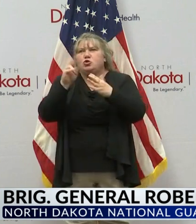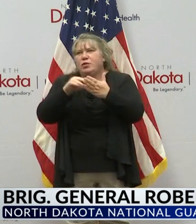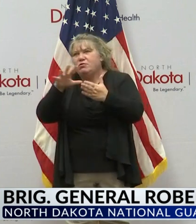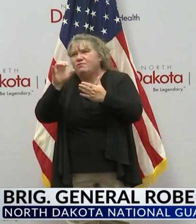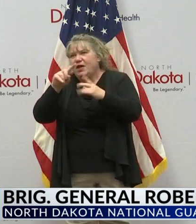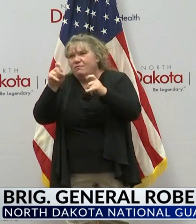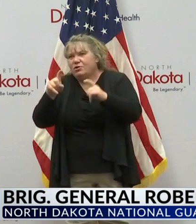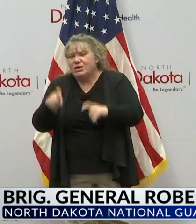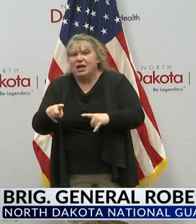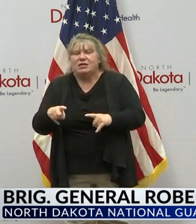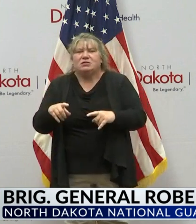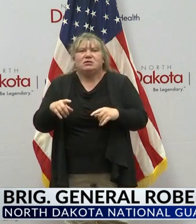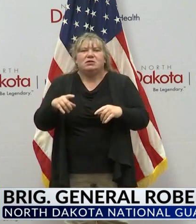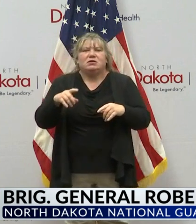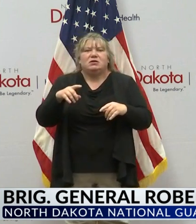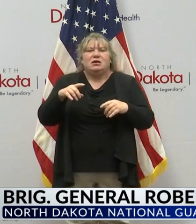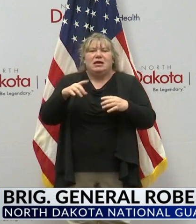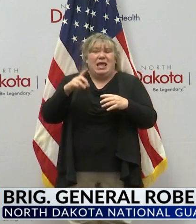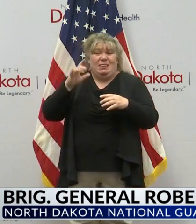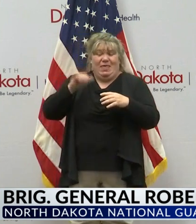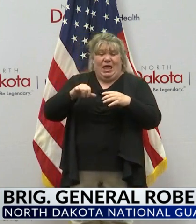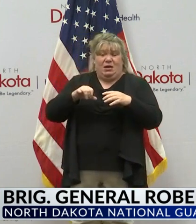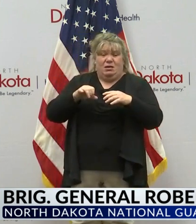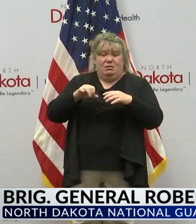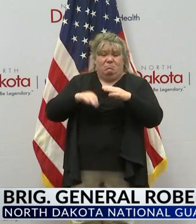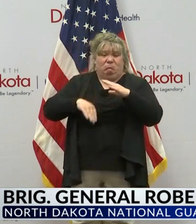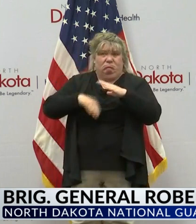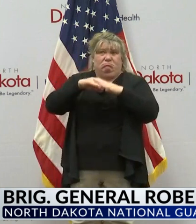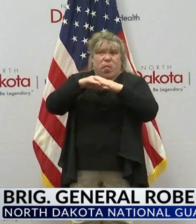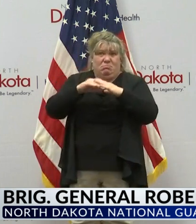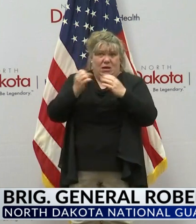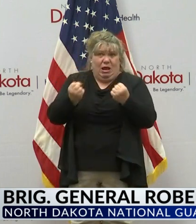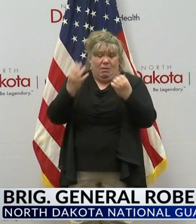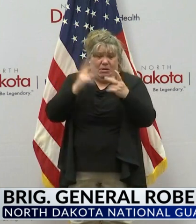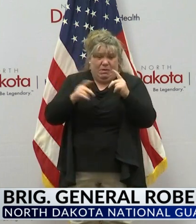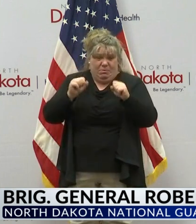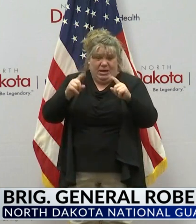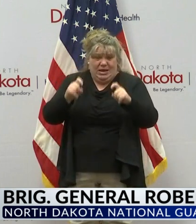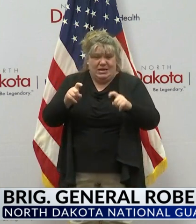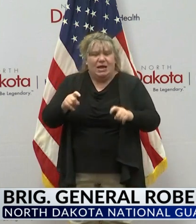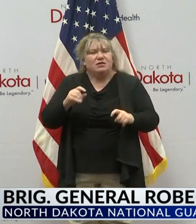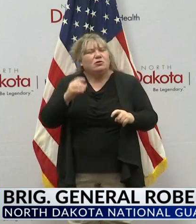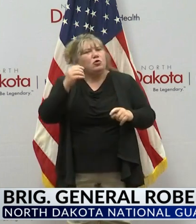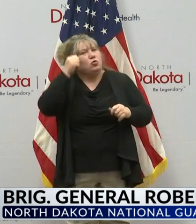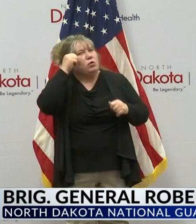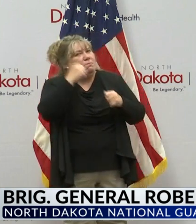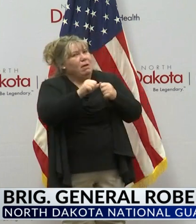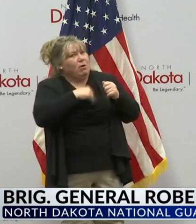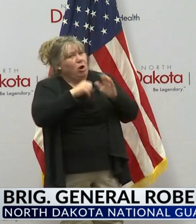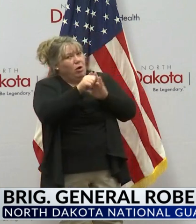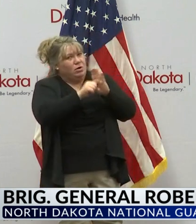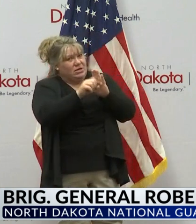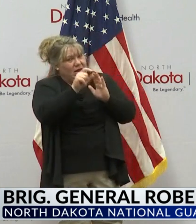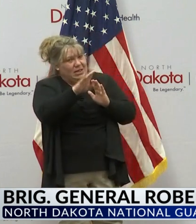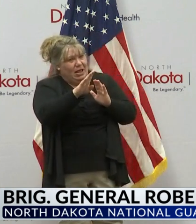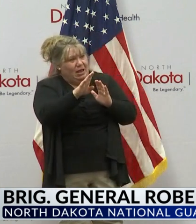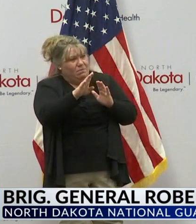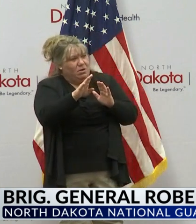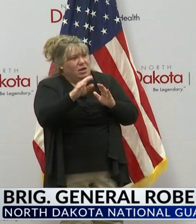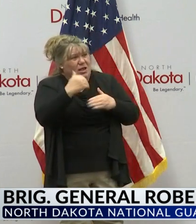and it becomes commonplace as far as that capacity. But please remember, our state lab, the state processed